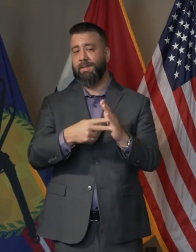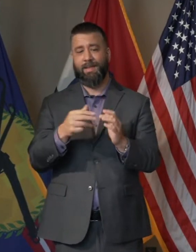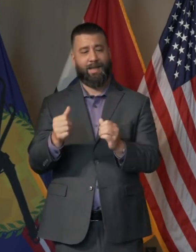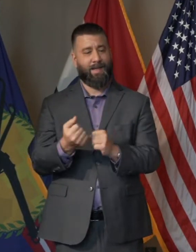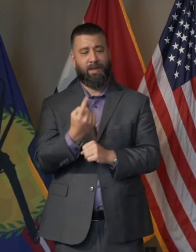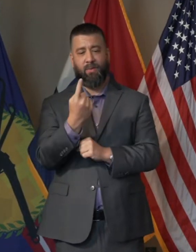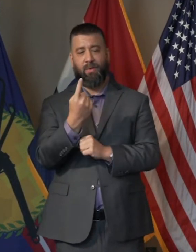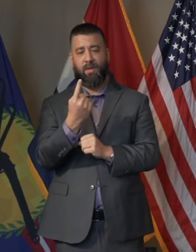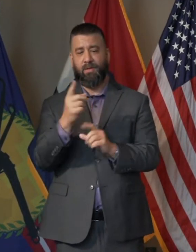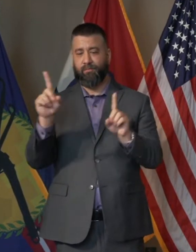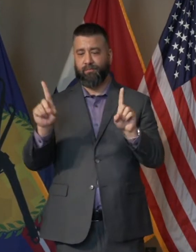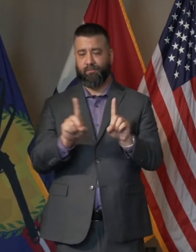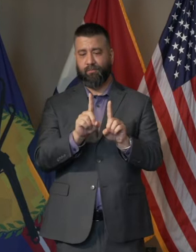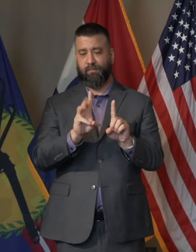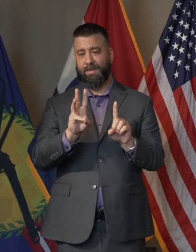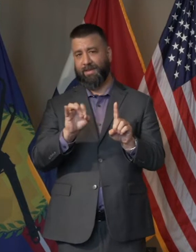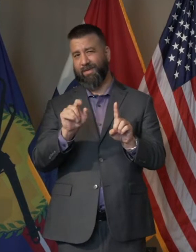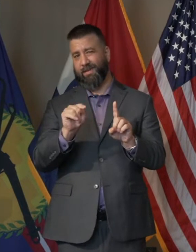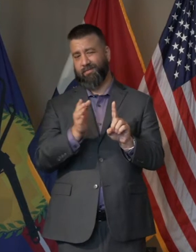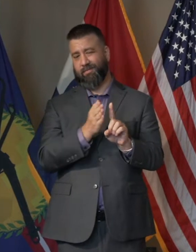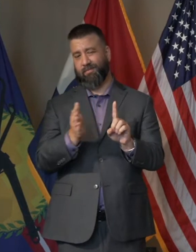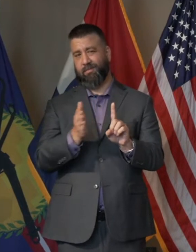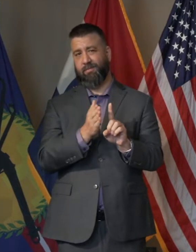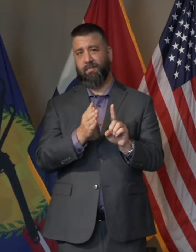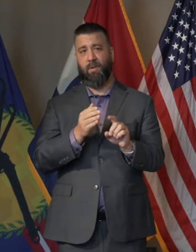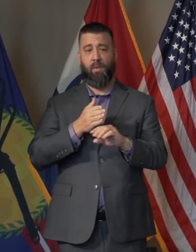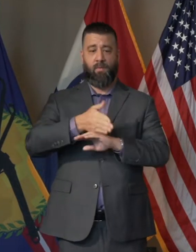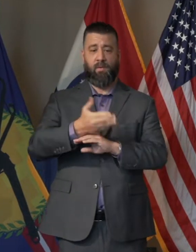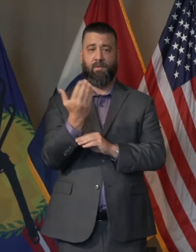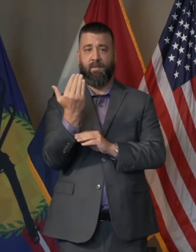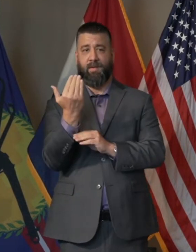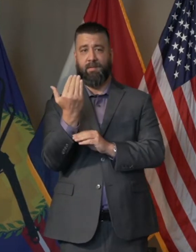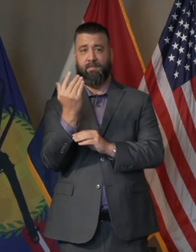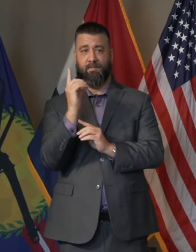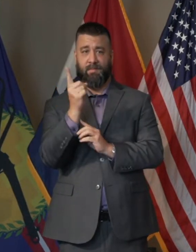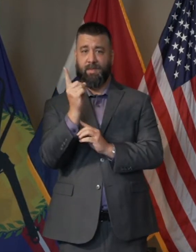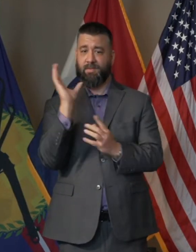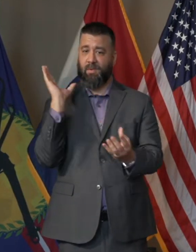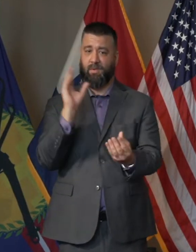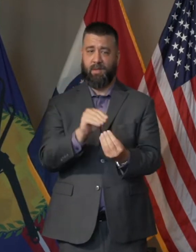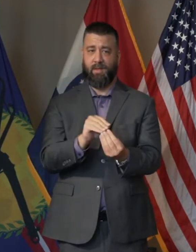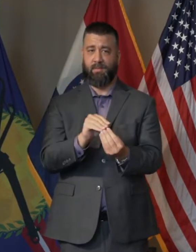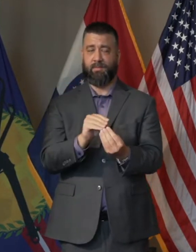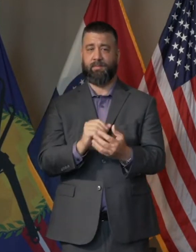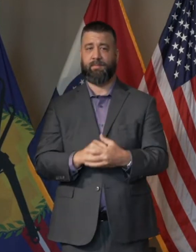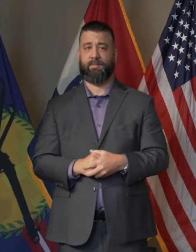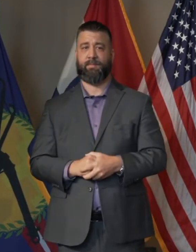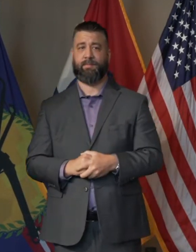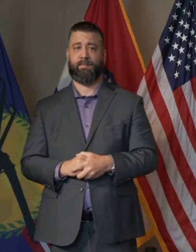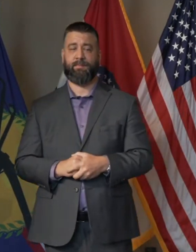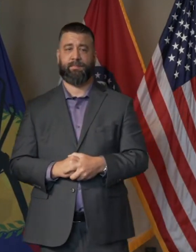you've been within 6 feet of for more than 15 minutes total time at any point during the day.